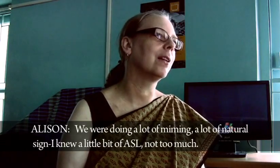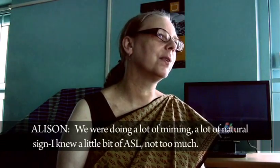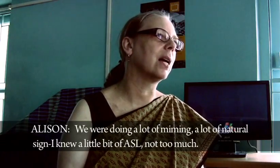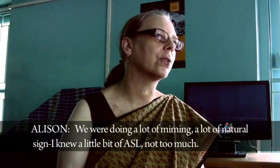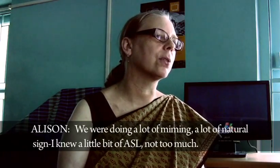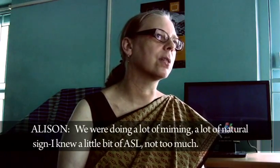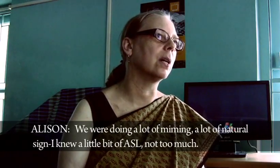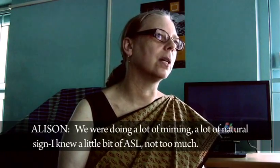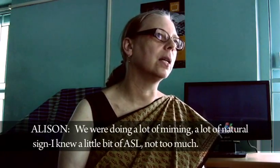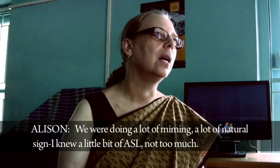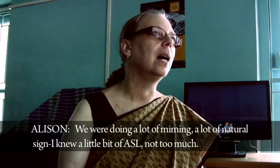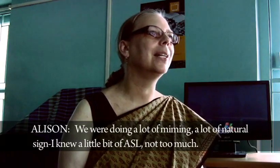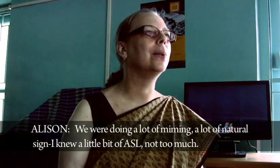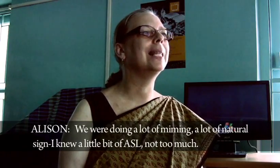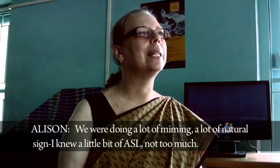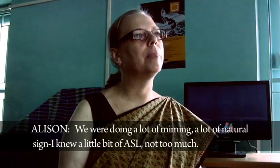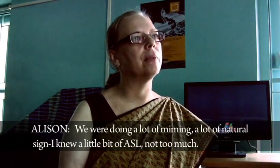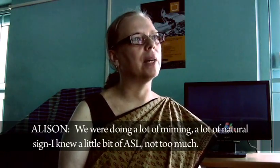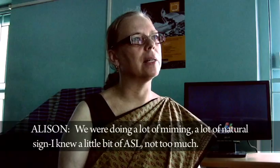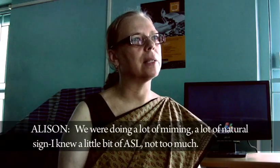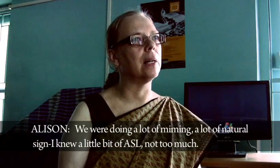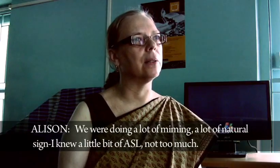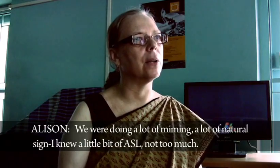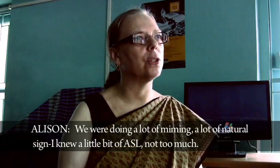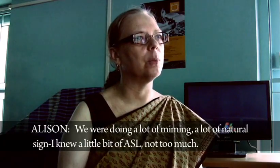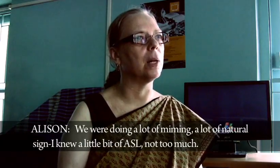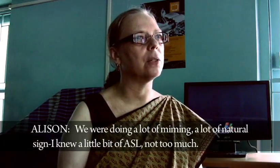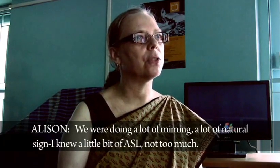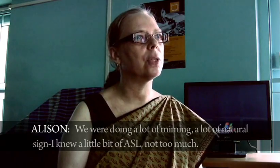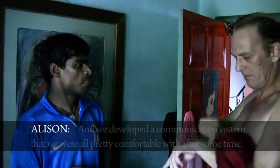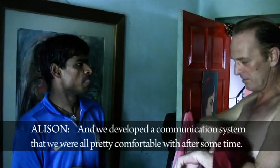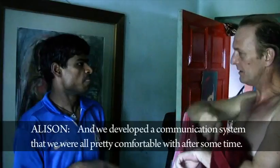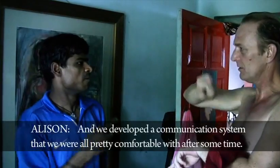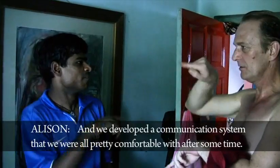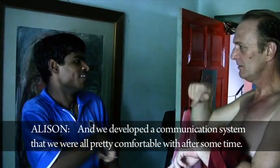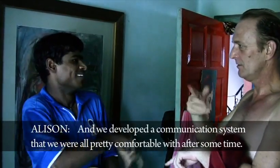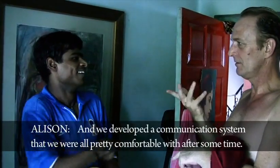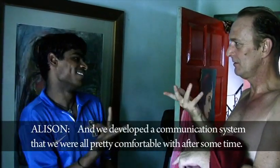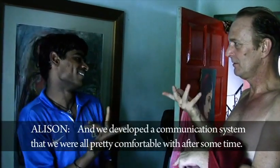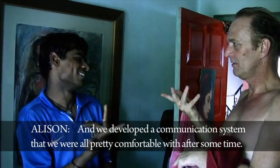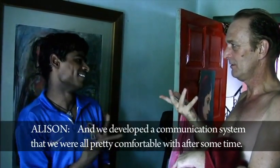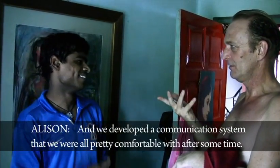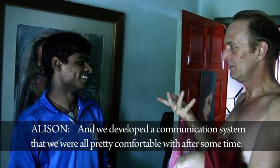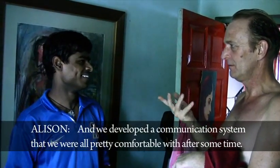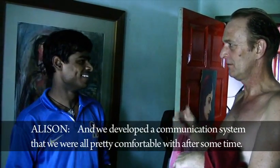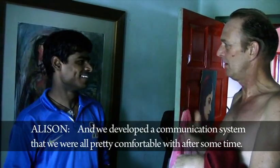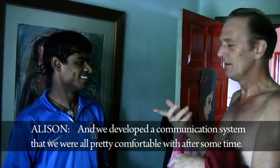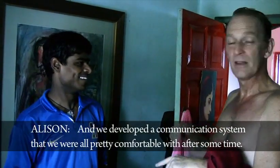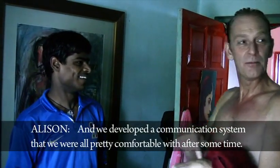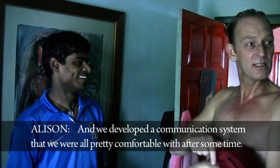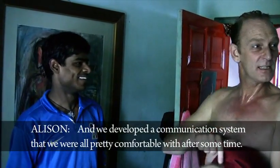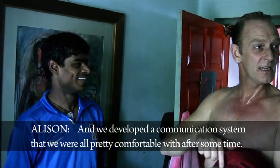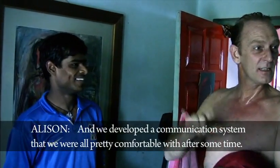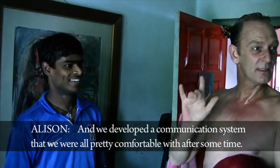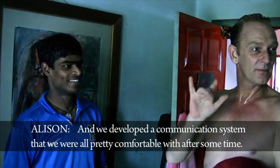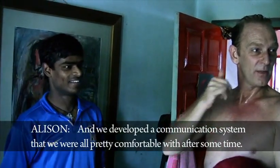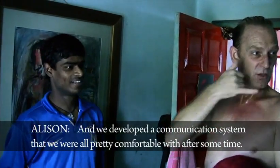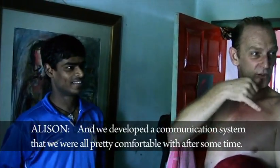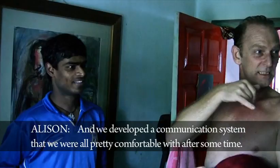natural sign. I knew a little bit of ASL, not too much. And we developed a communication system that we were all pretty comfortable with after